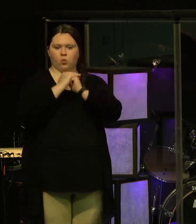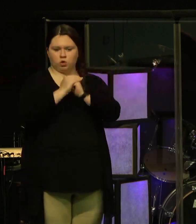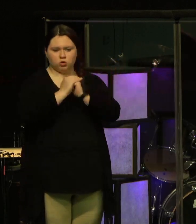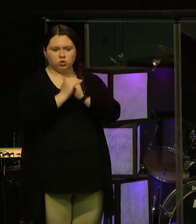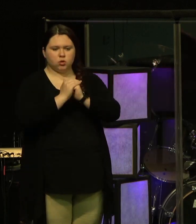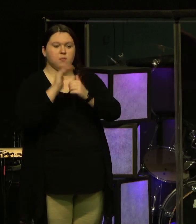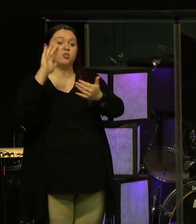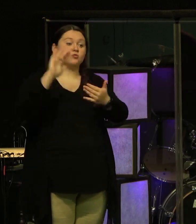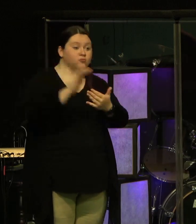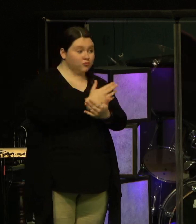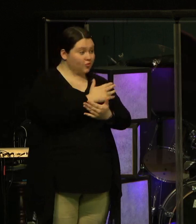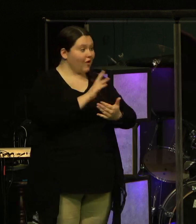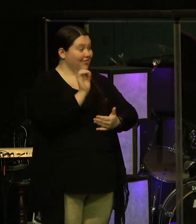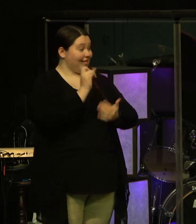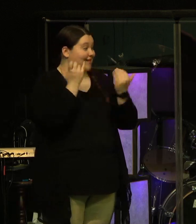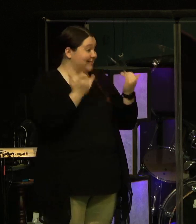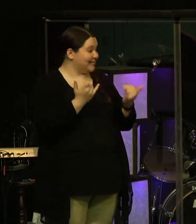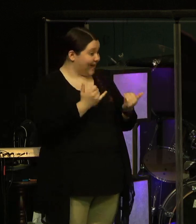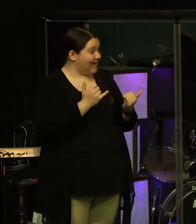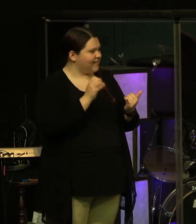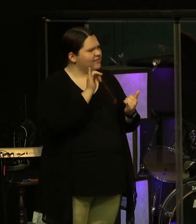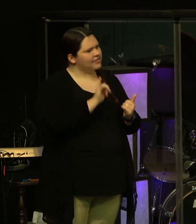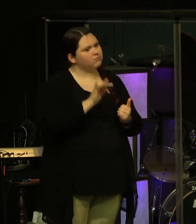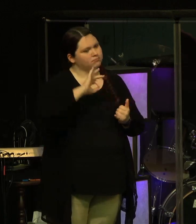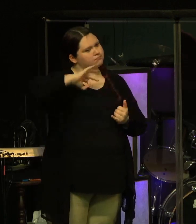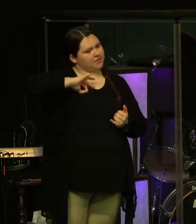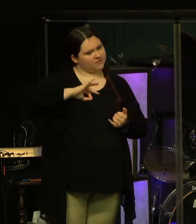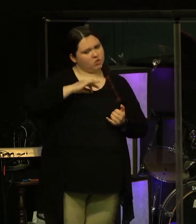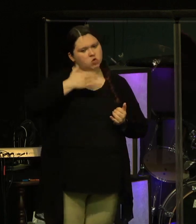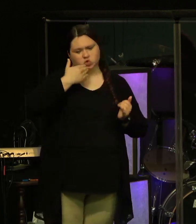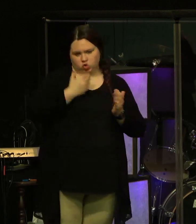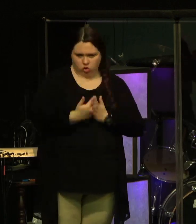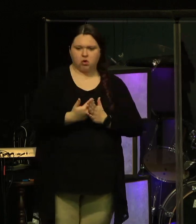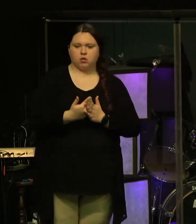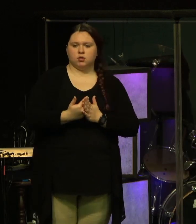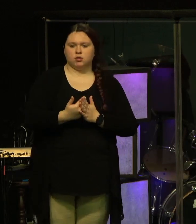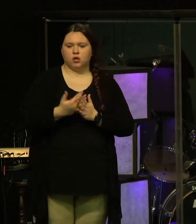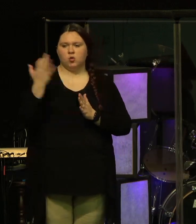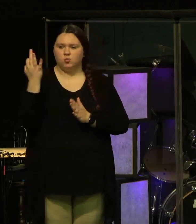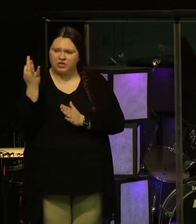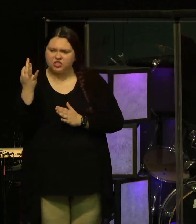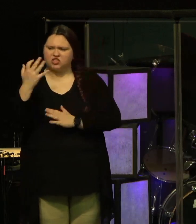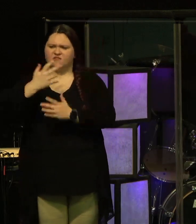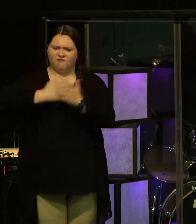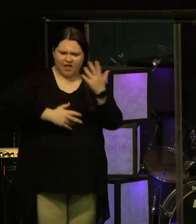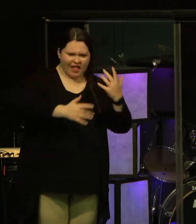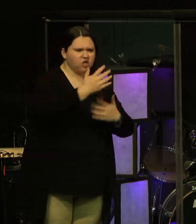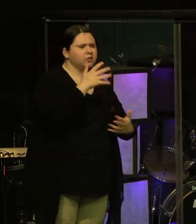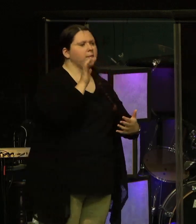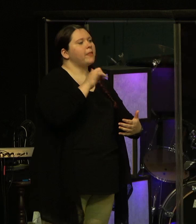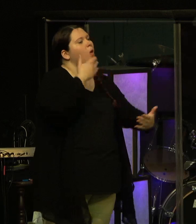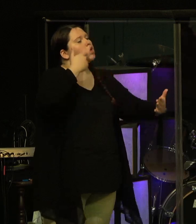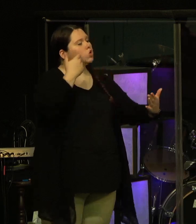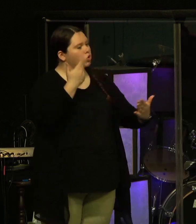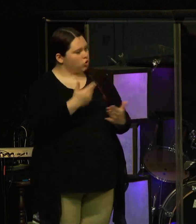worship songs like we did today. There's a benefit to preaching and fellowship together, all of that.